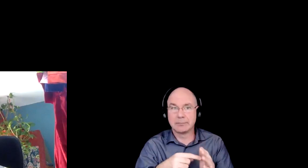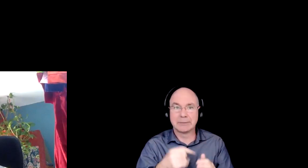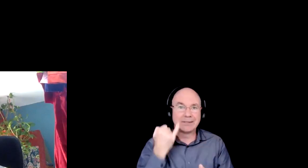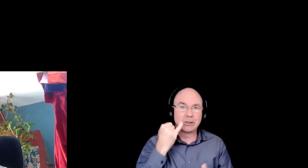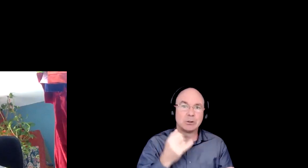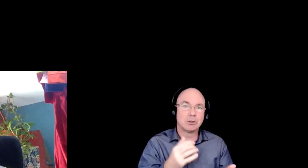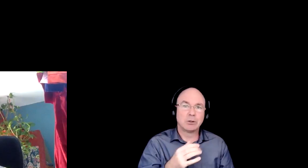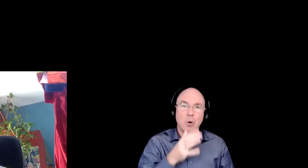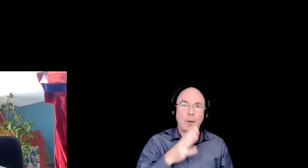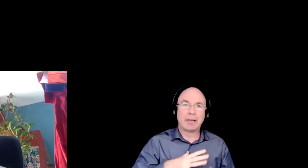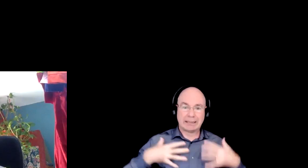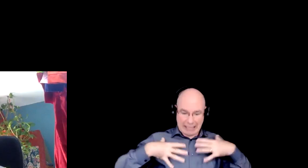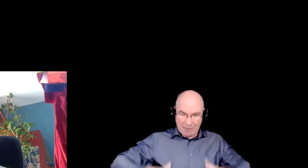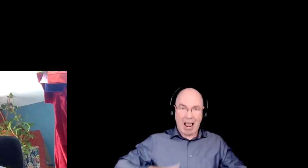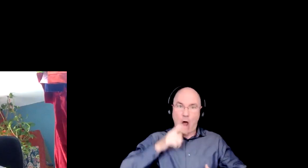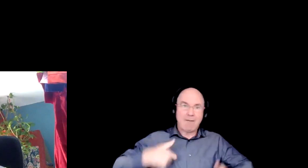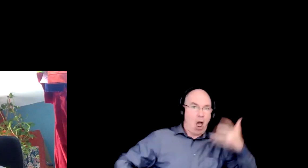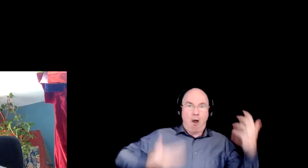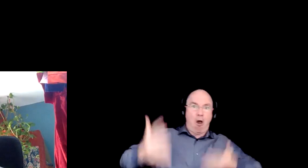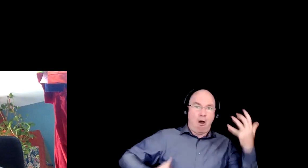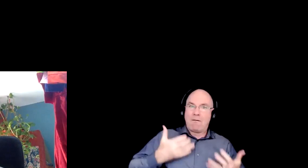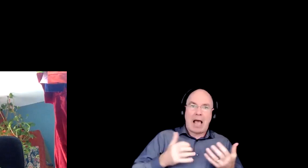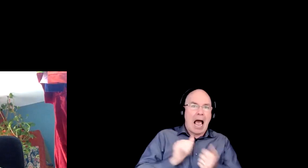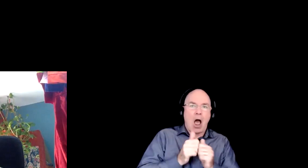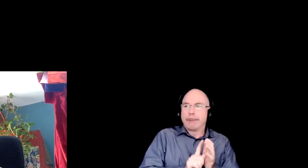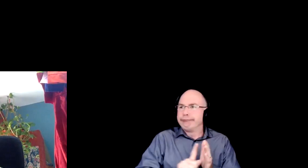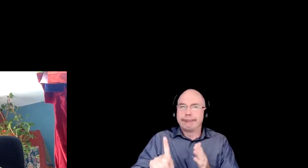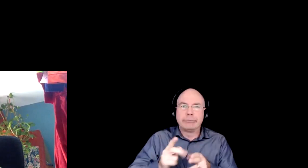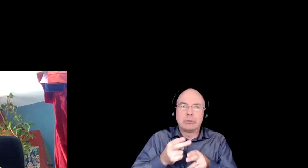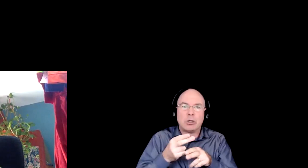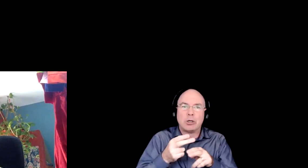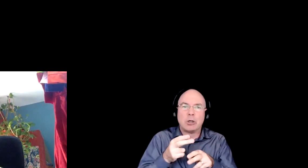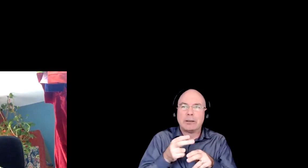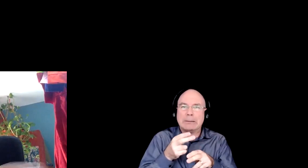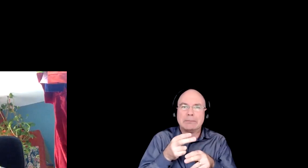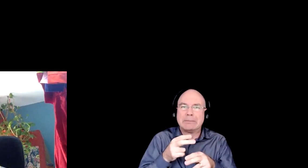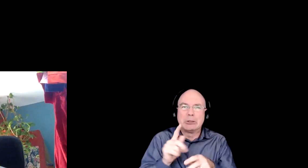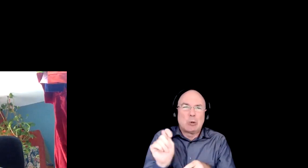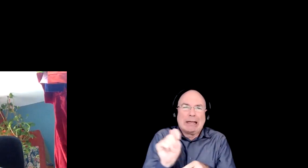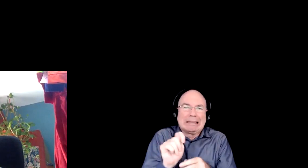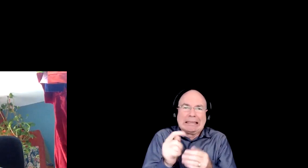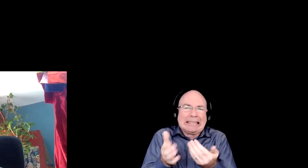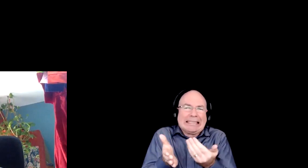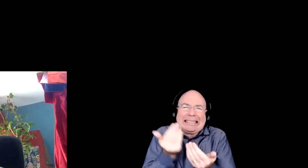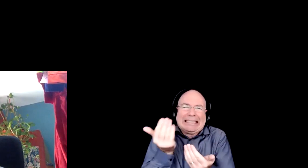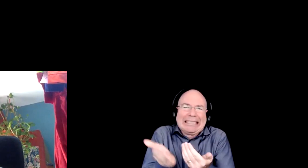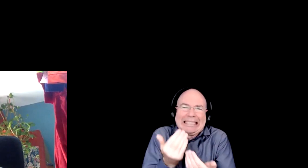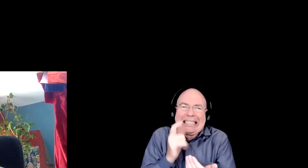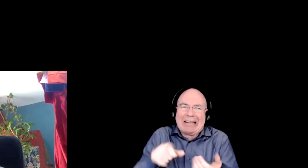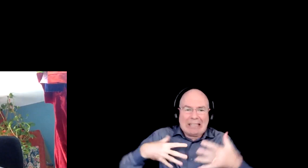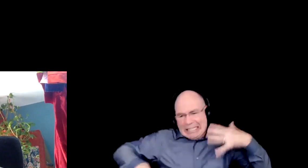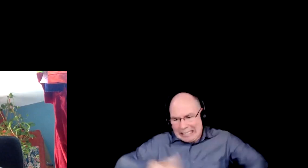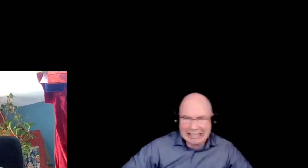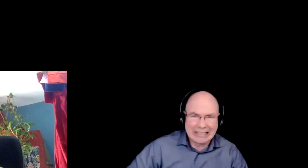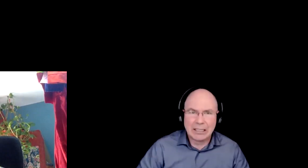to the washroom in coveralls without taking everything off. That's like an issue near and dear to my heart. It's kind of what we've been doing this whole time. But not